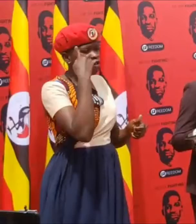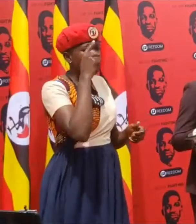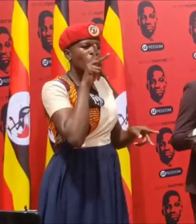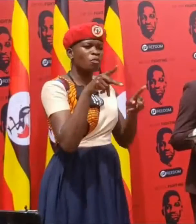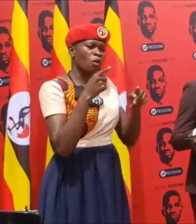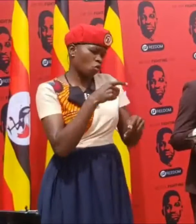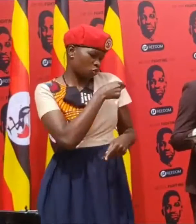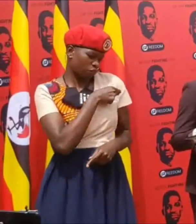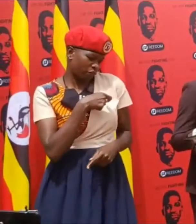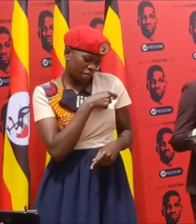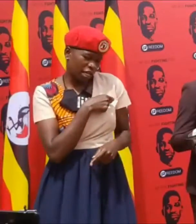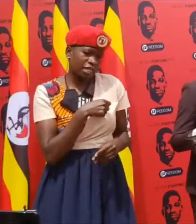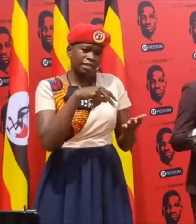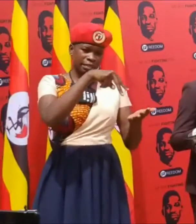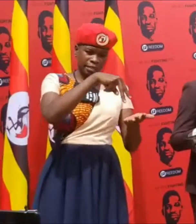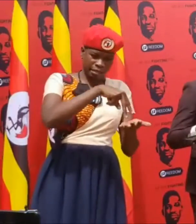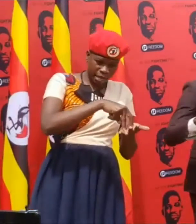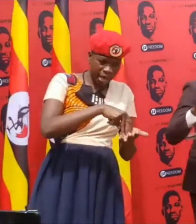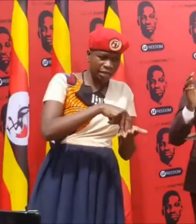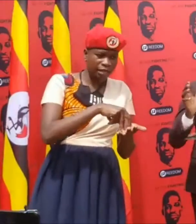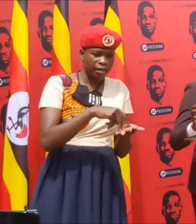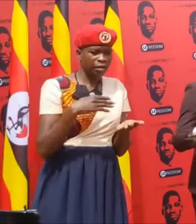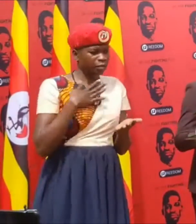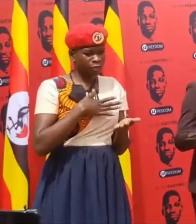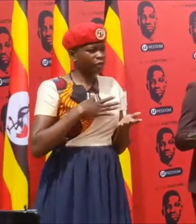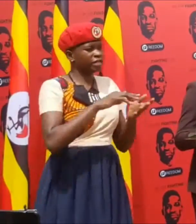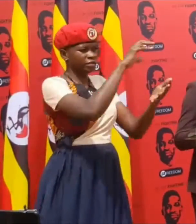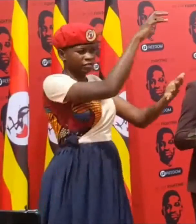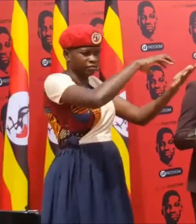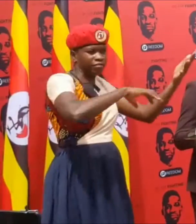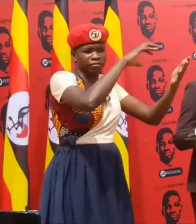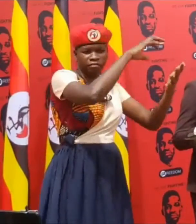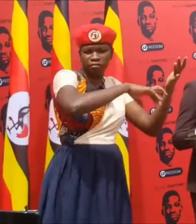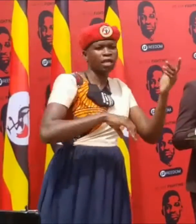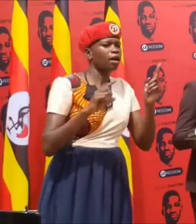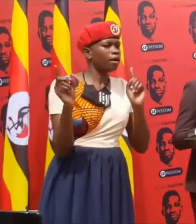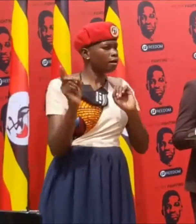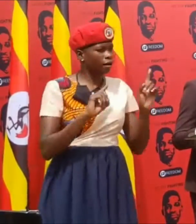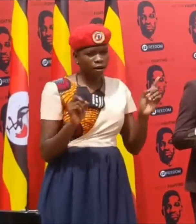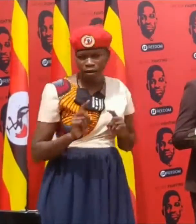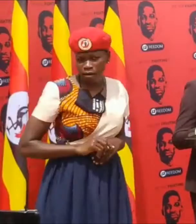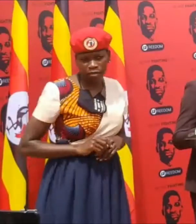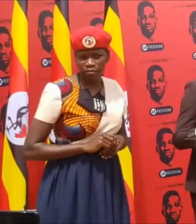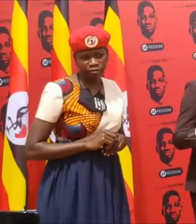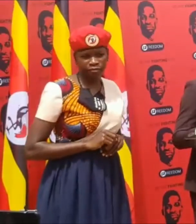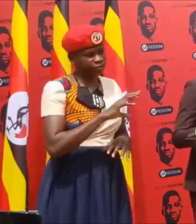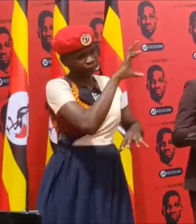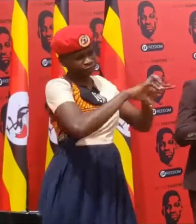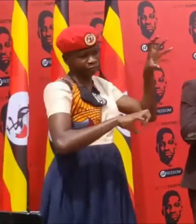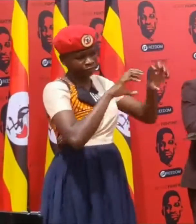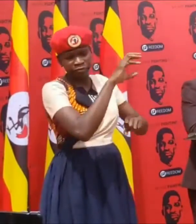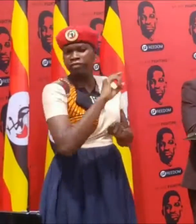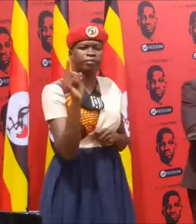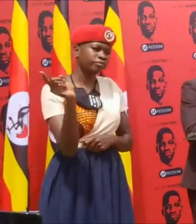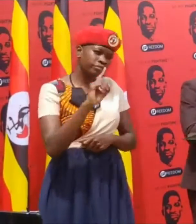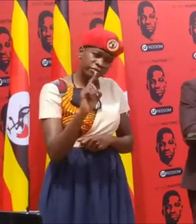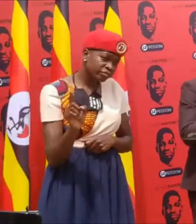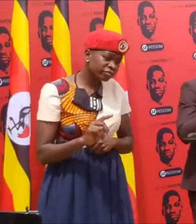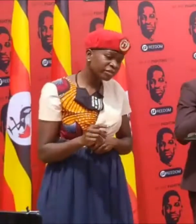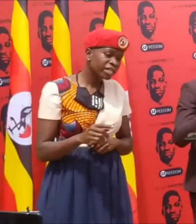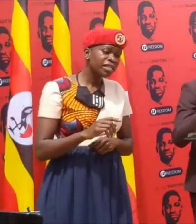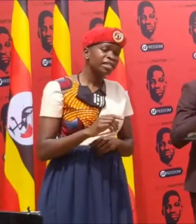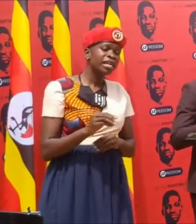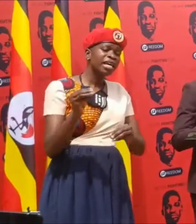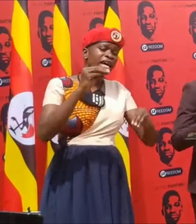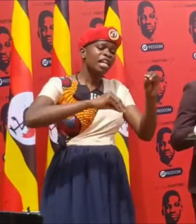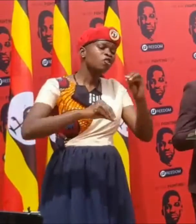down by especially their opponents. The Electoral Commission is looking on as Honorable Ssentamu's posters